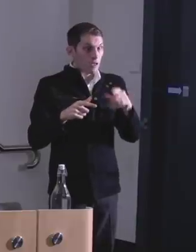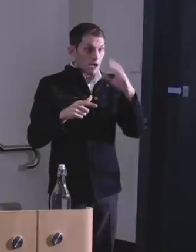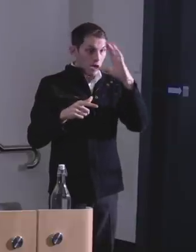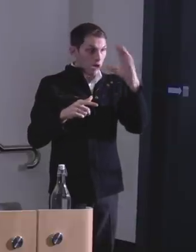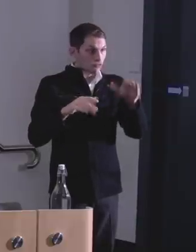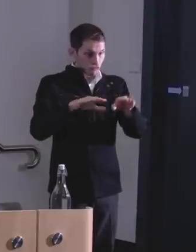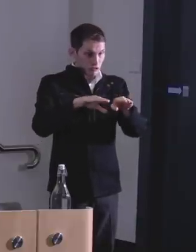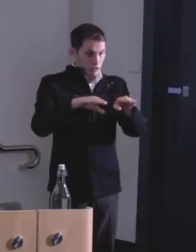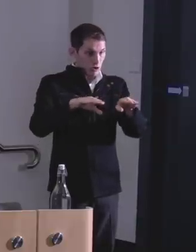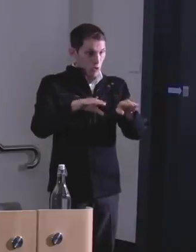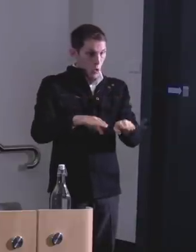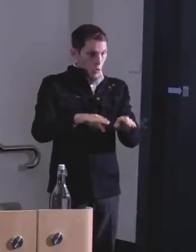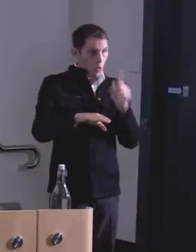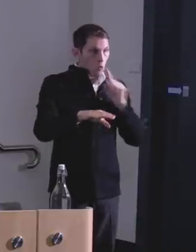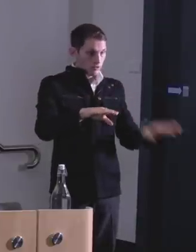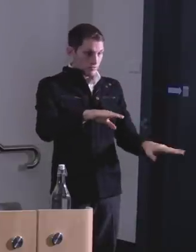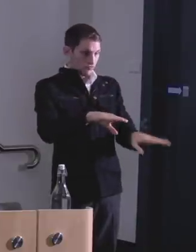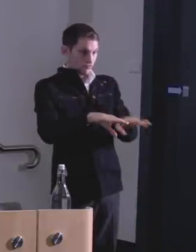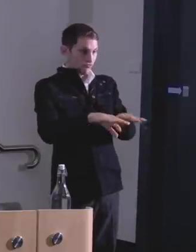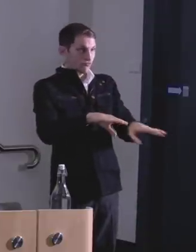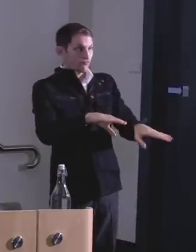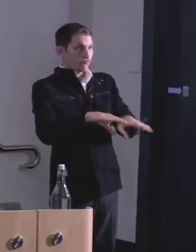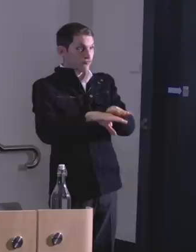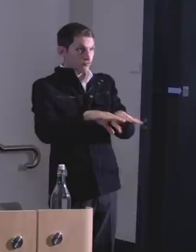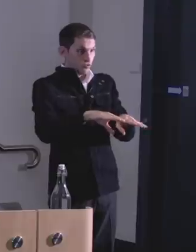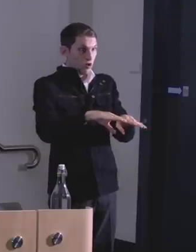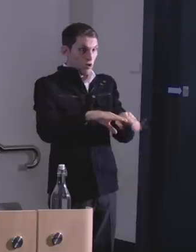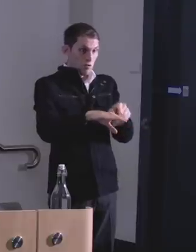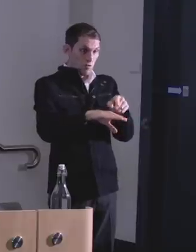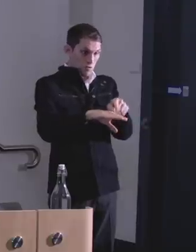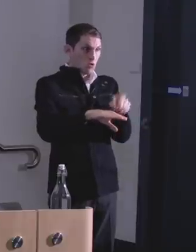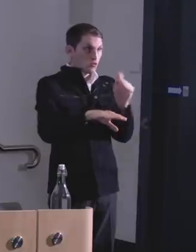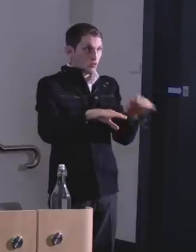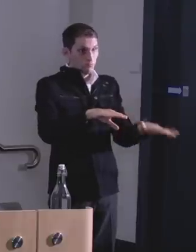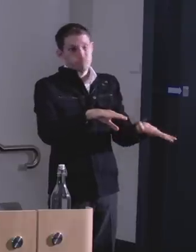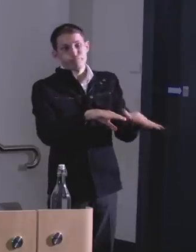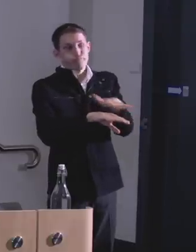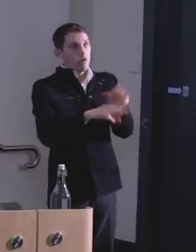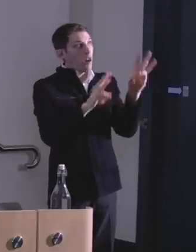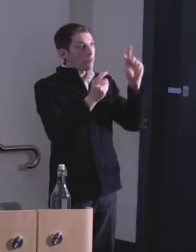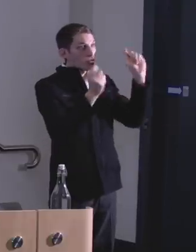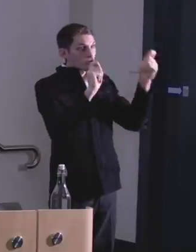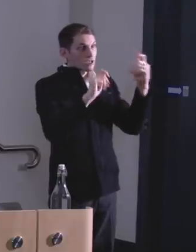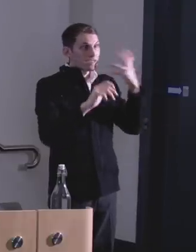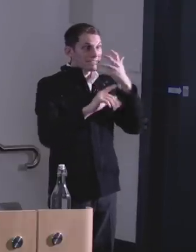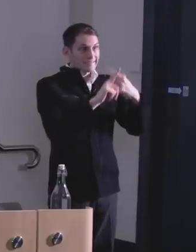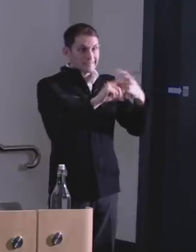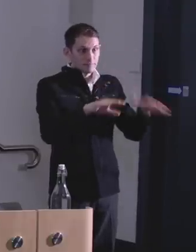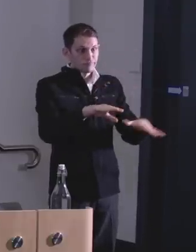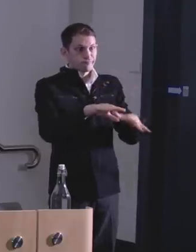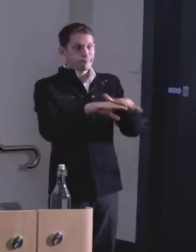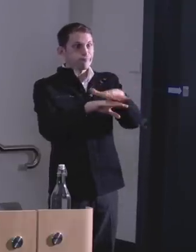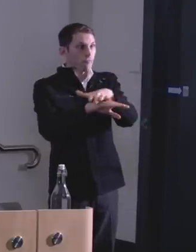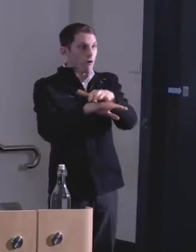countries with the climate change, they may well lose their land. And when they lose their land, they'll lose